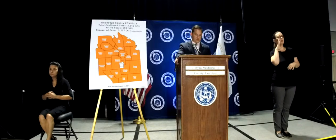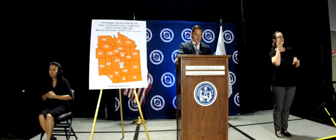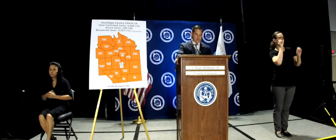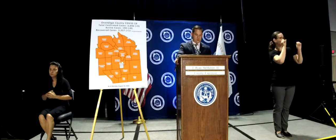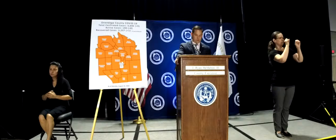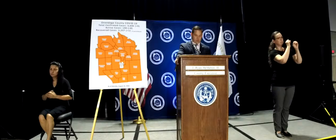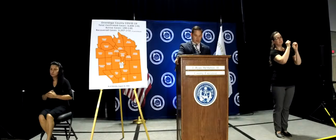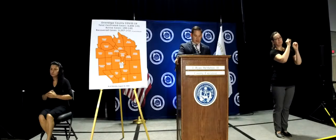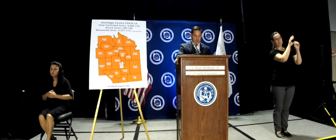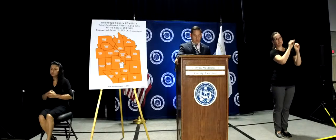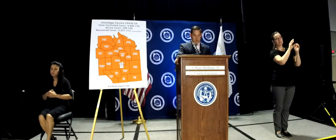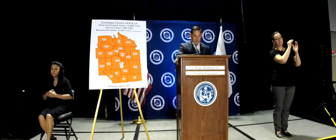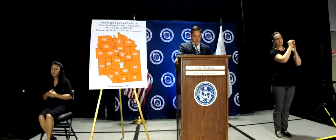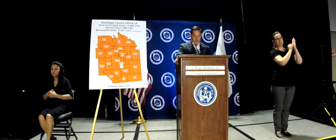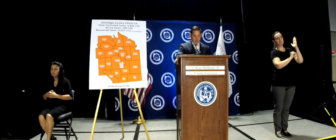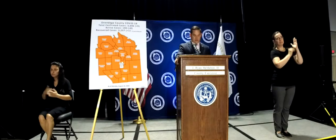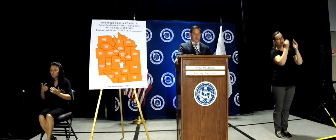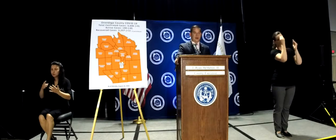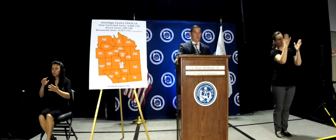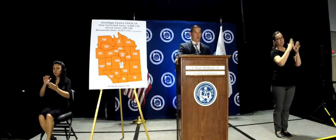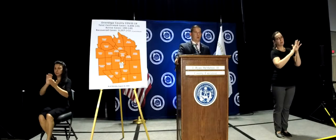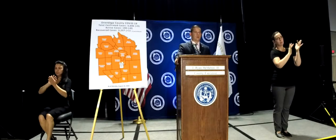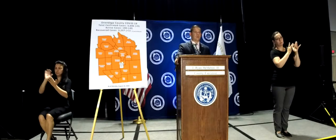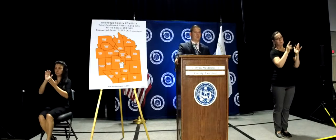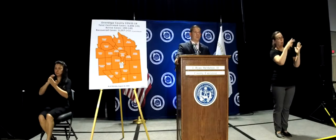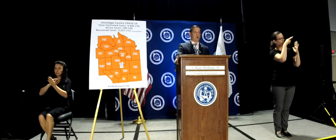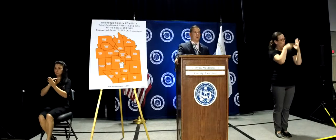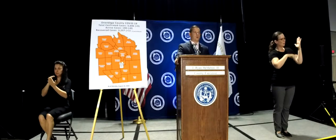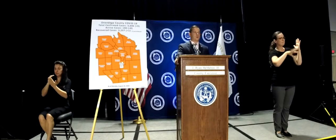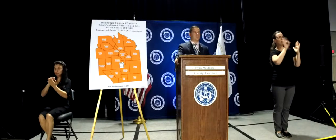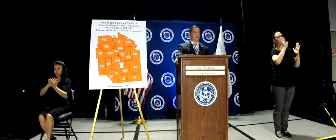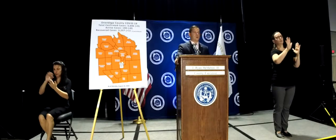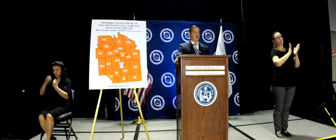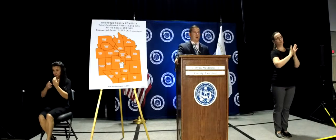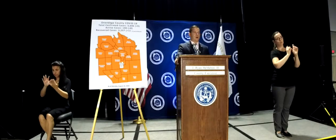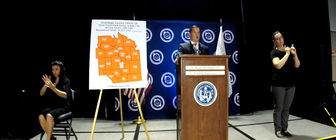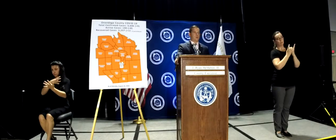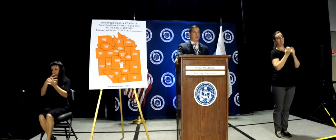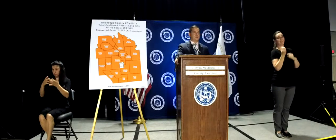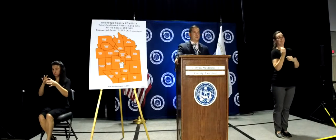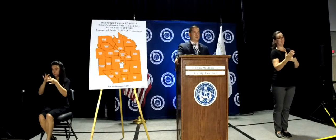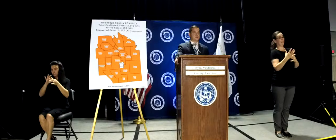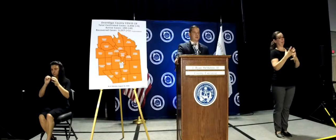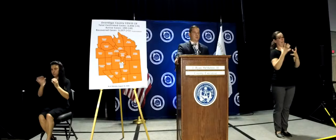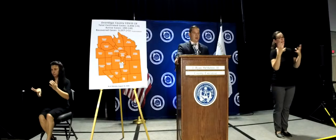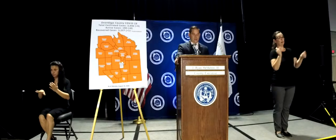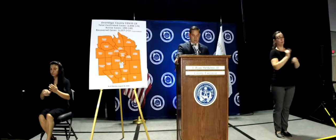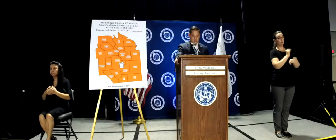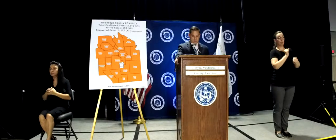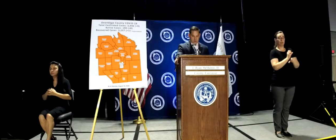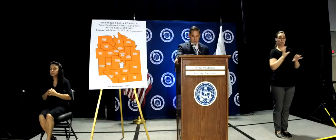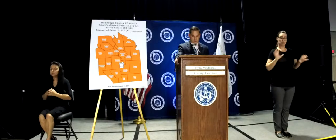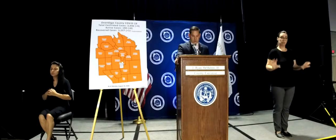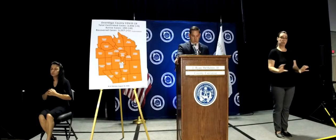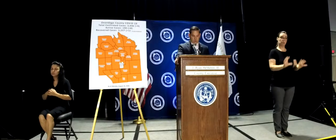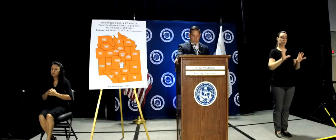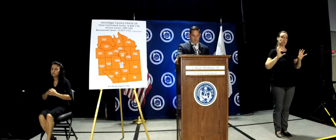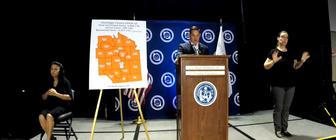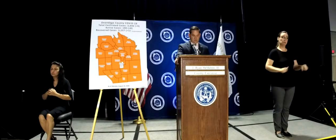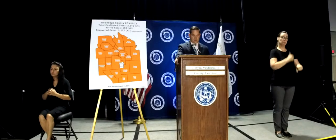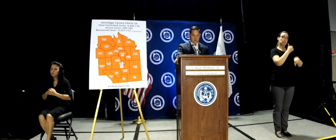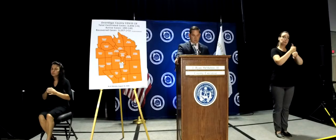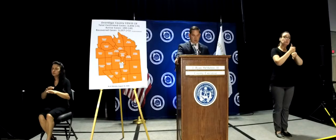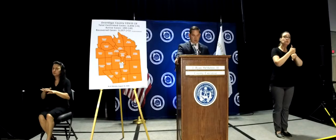on the rest of the districts right now. But certainly that's a lot of work with our partners, arranging this, getting ready. Certainly there will